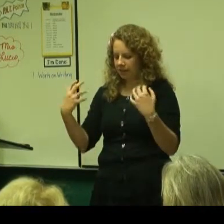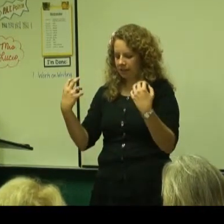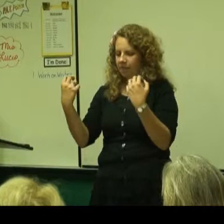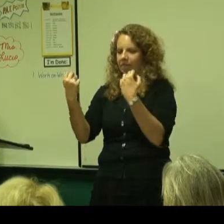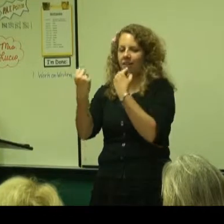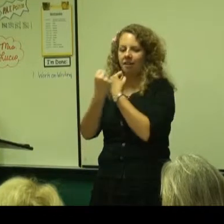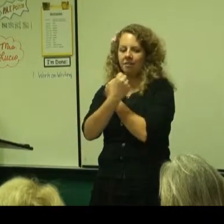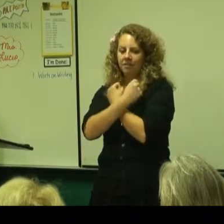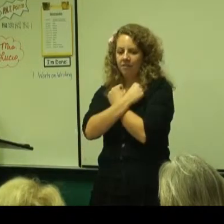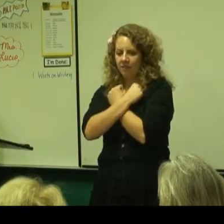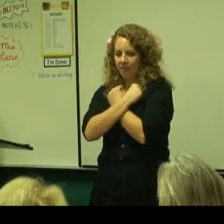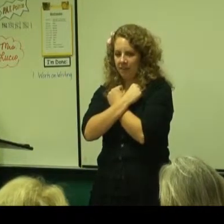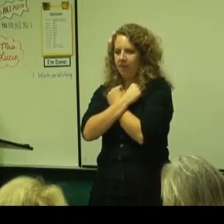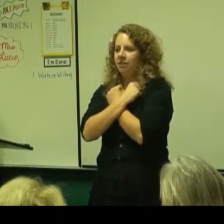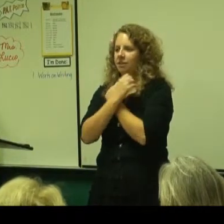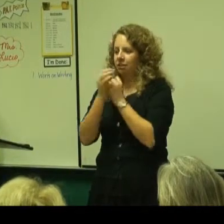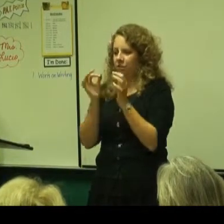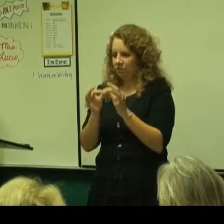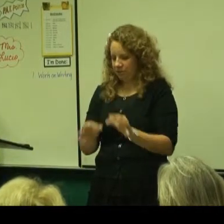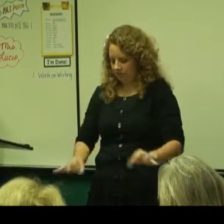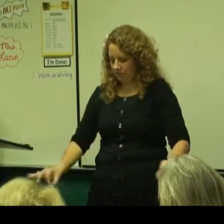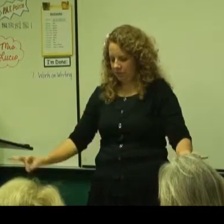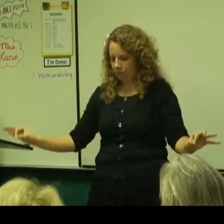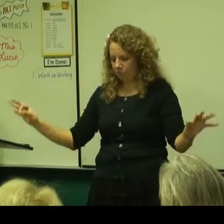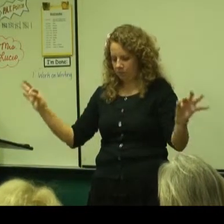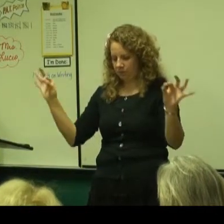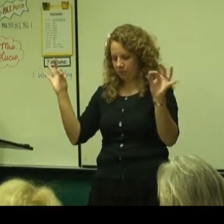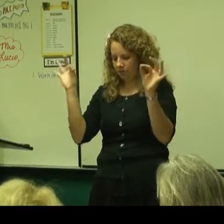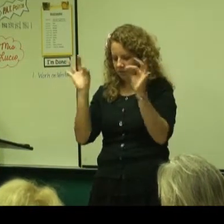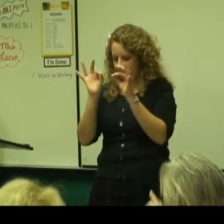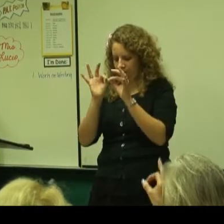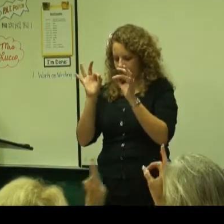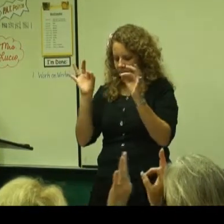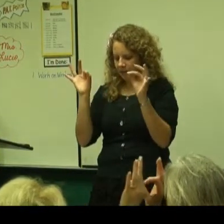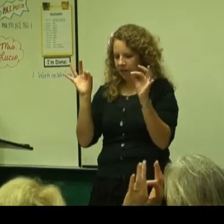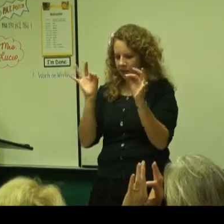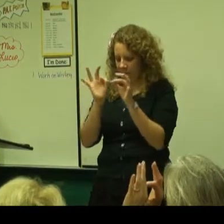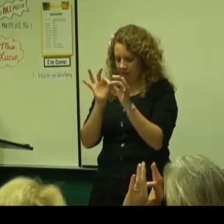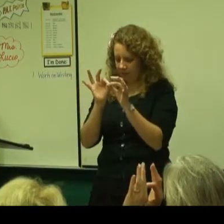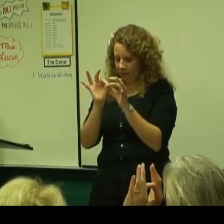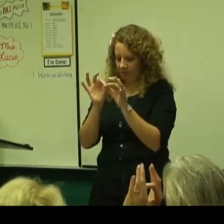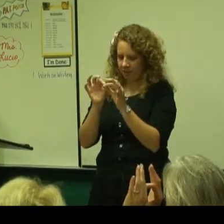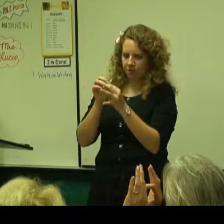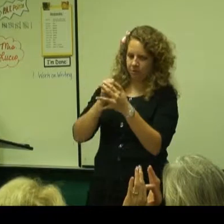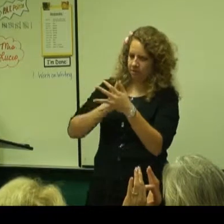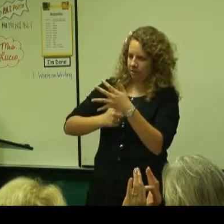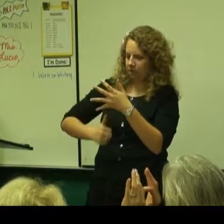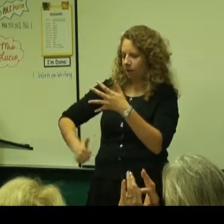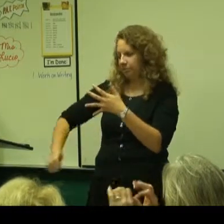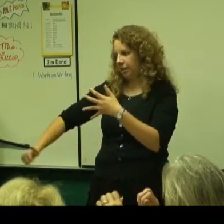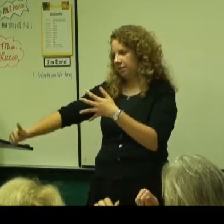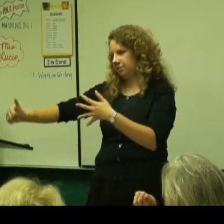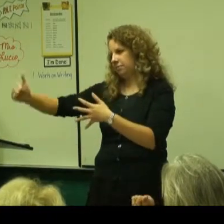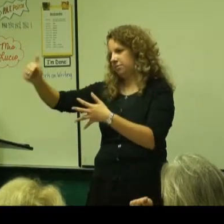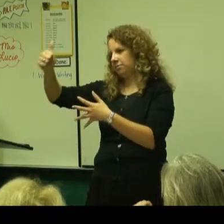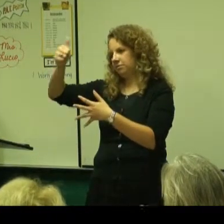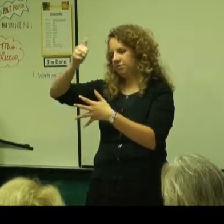say love is important. And greater than this. So it's the top of that.